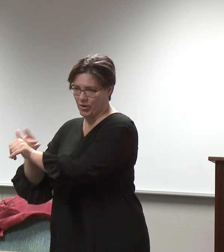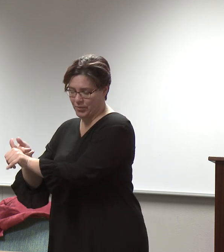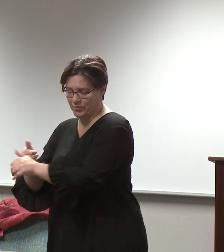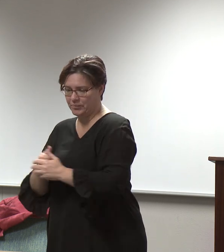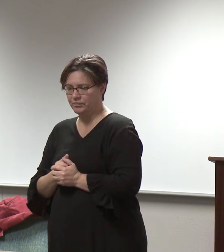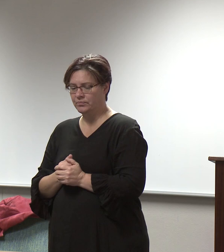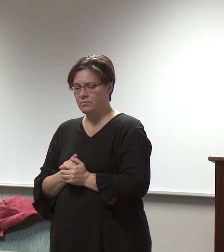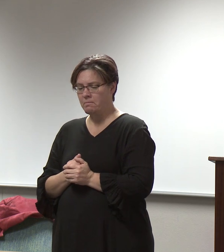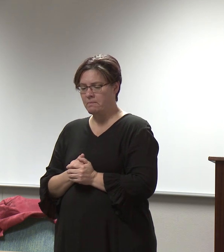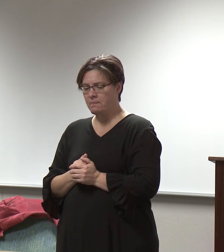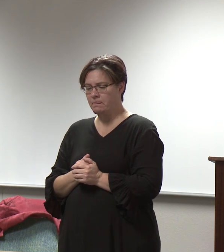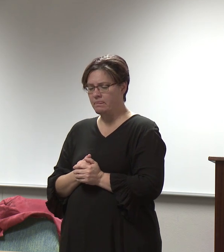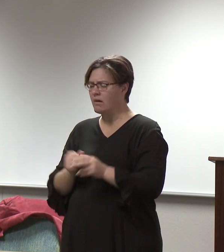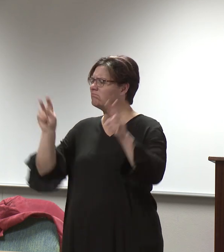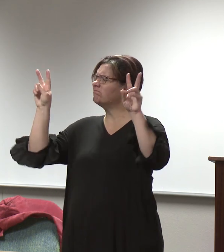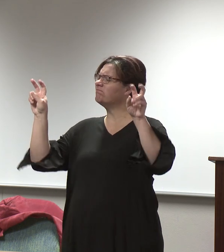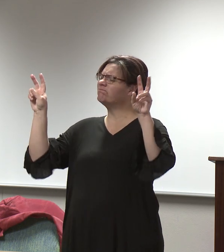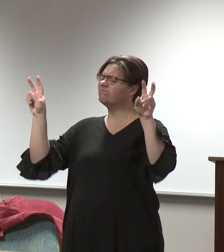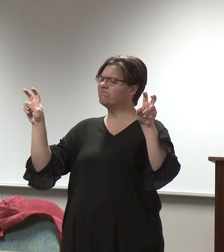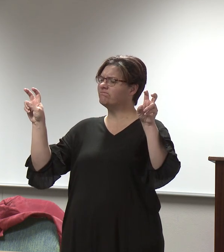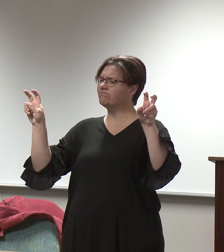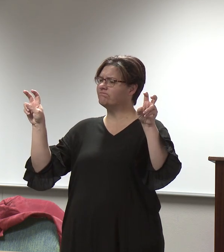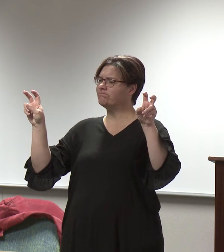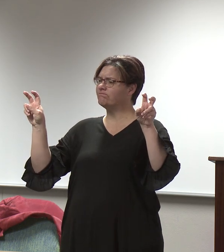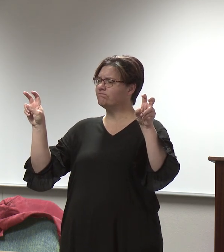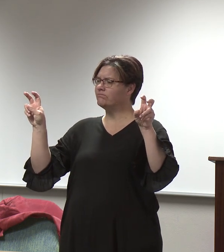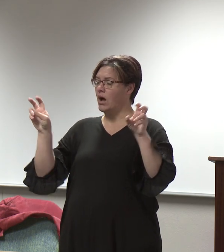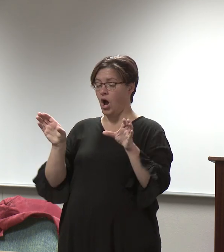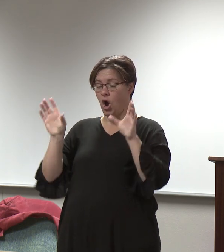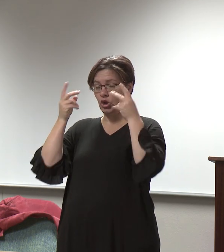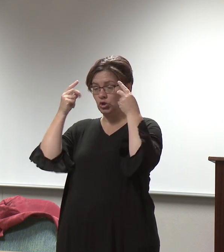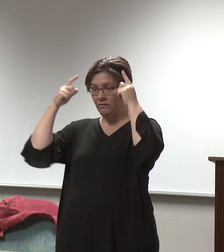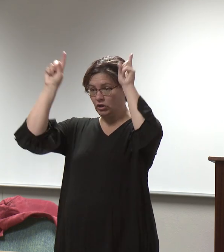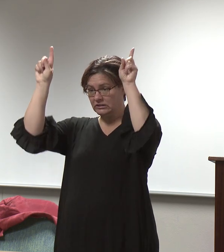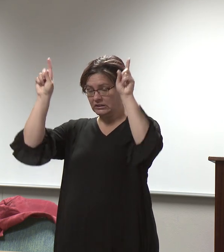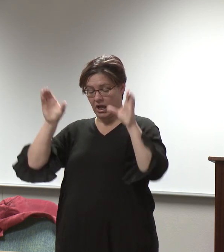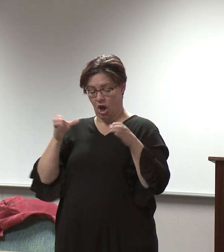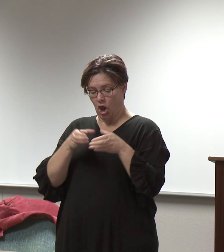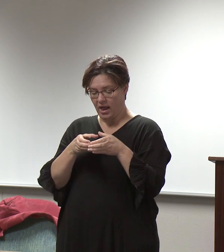I titled the talk Decolonizing the University and Beyond.